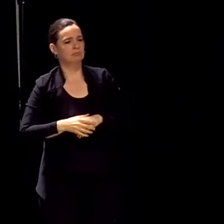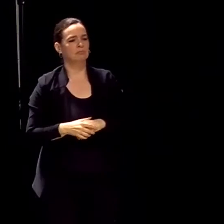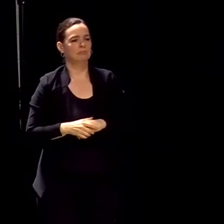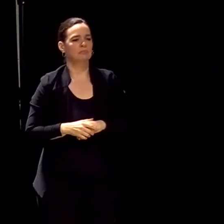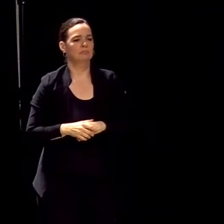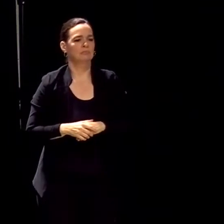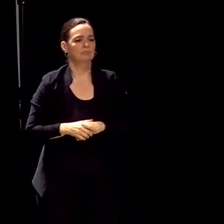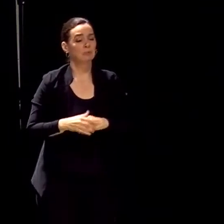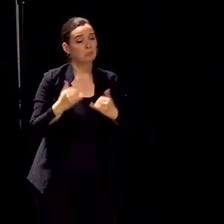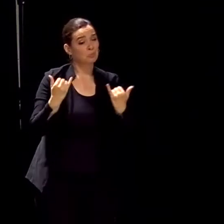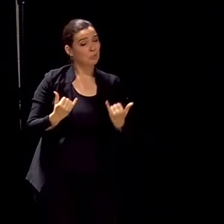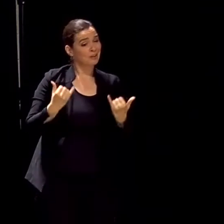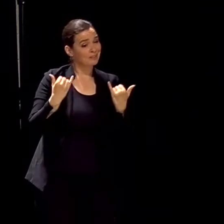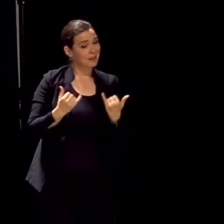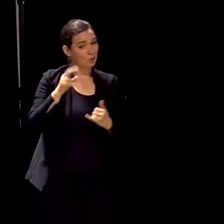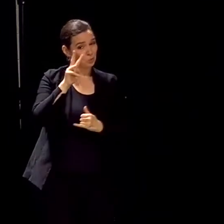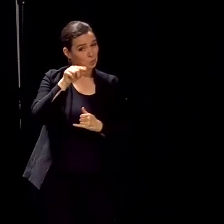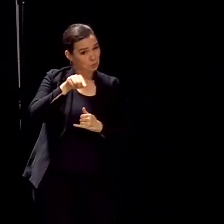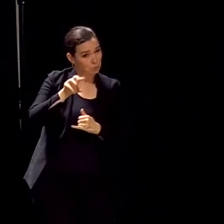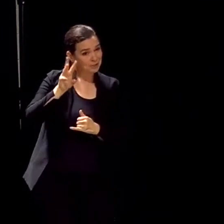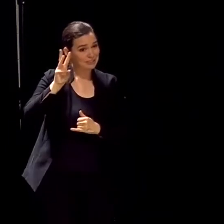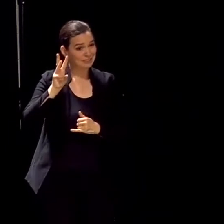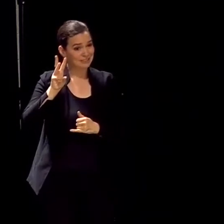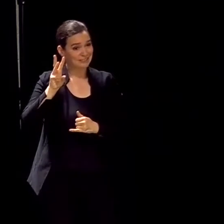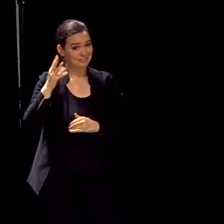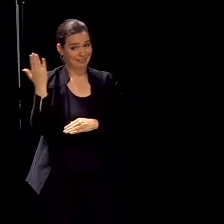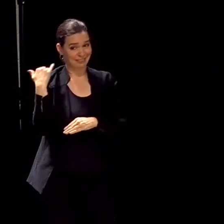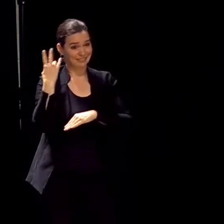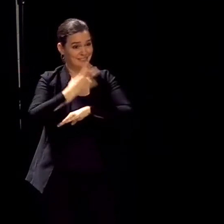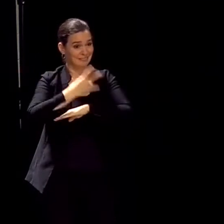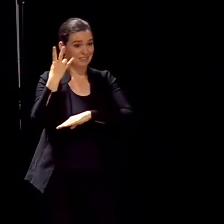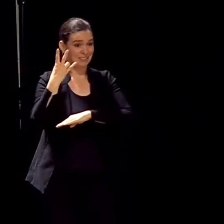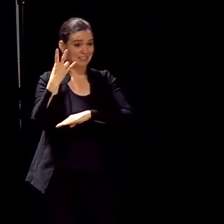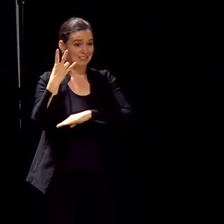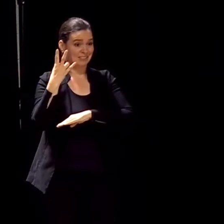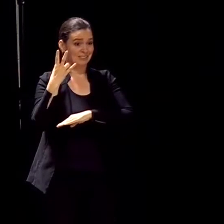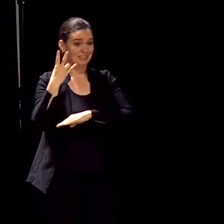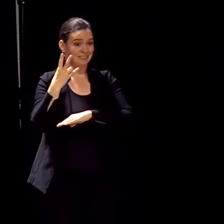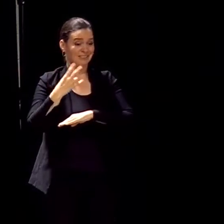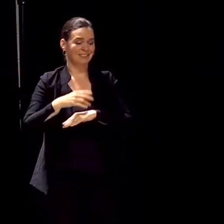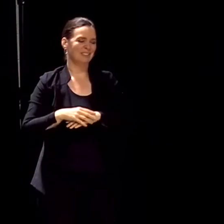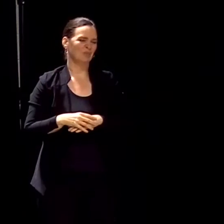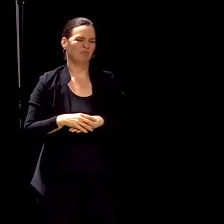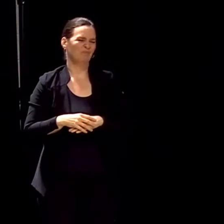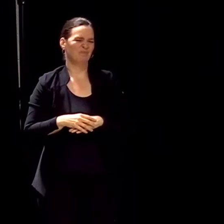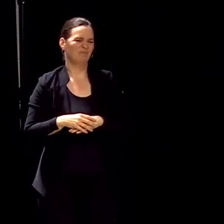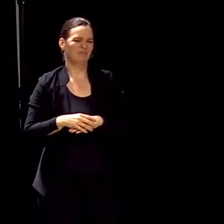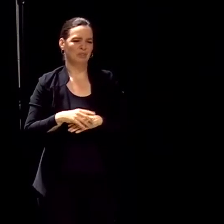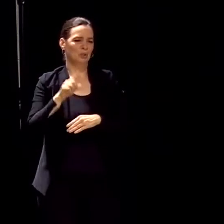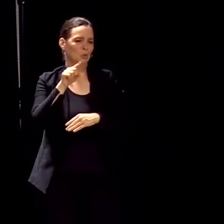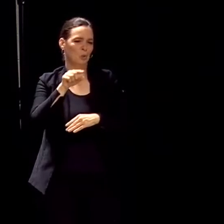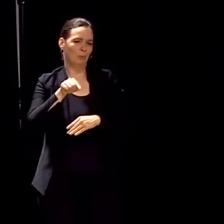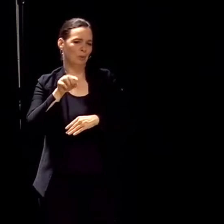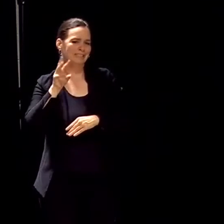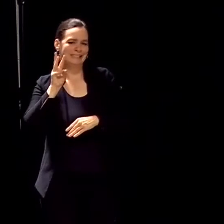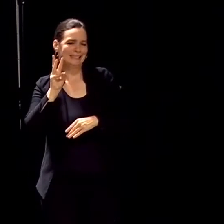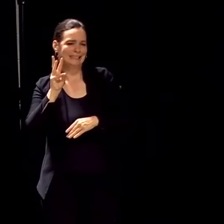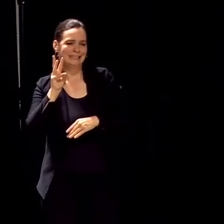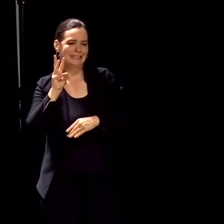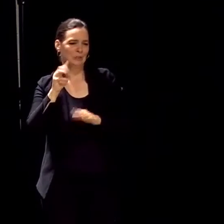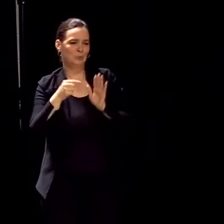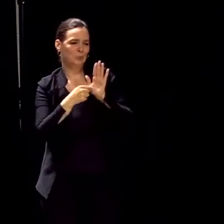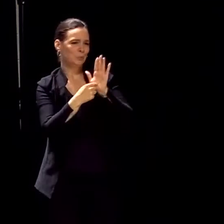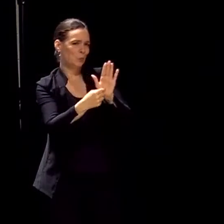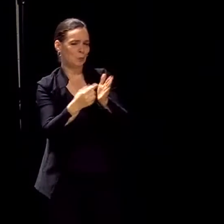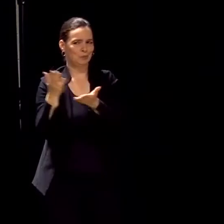at 2.6 on a 7-day, 2.1 on a 14-day average. 2.6 is more reflective of where we